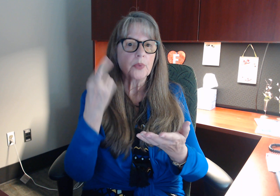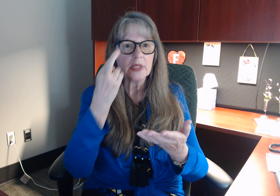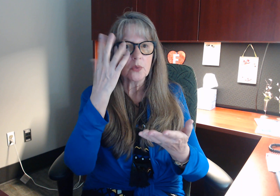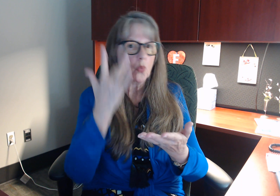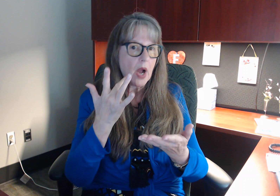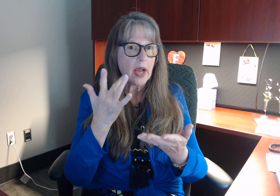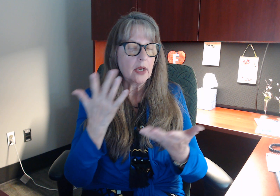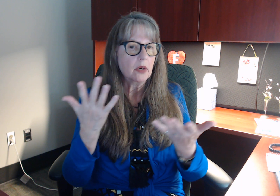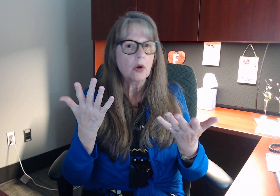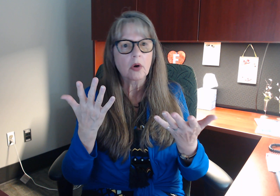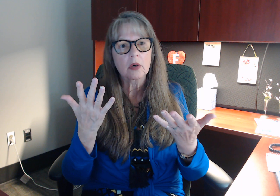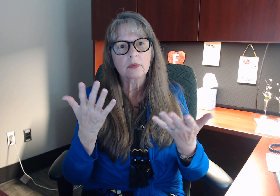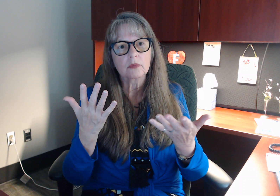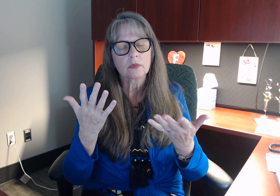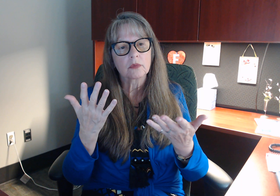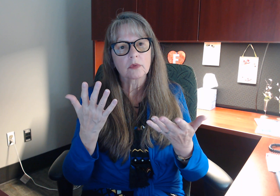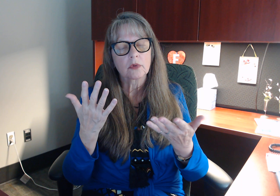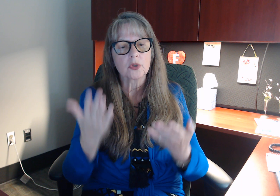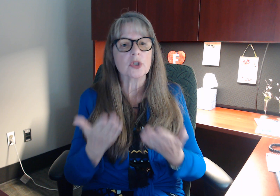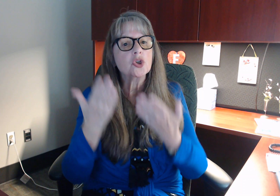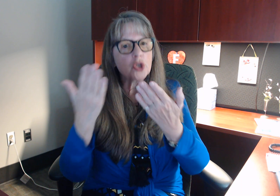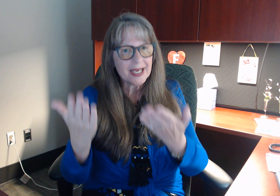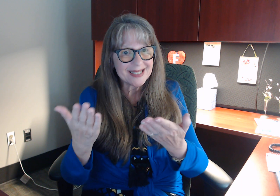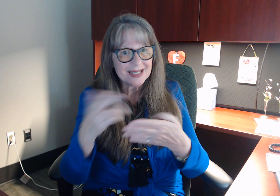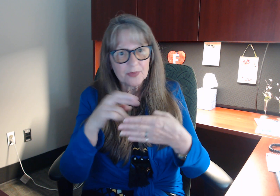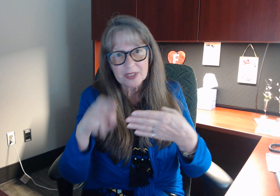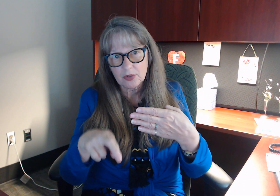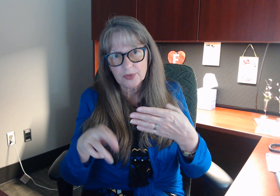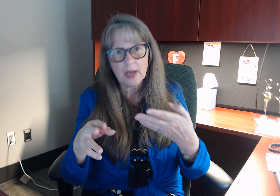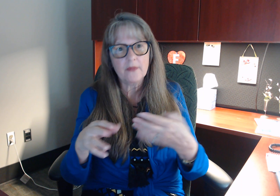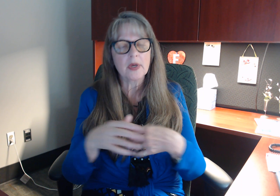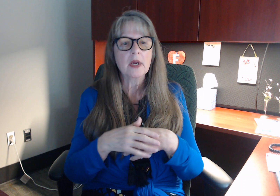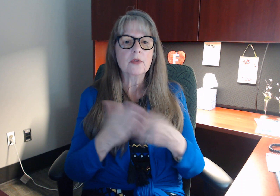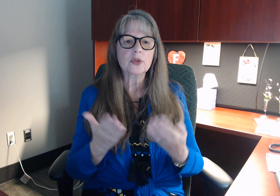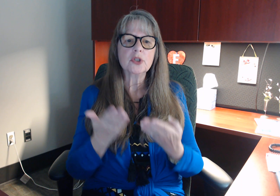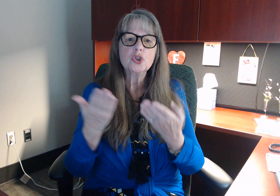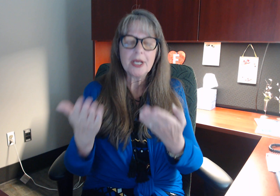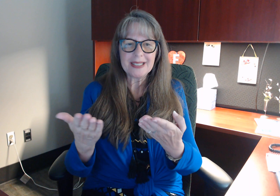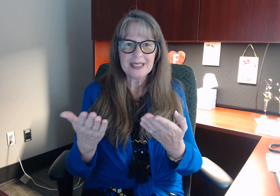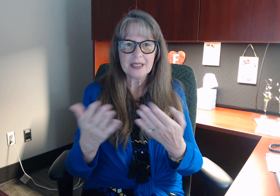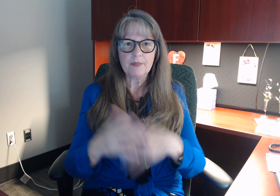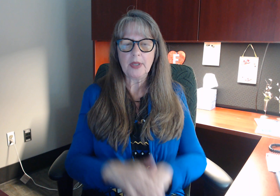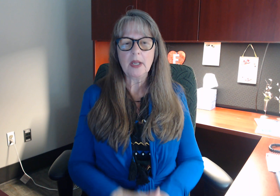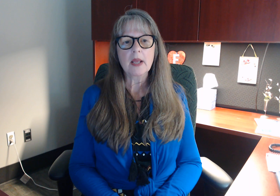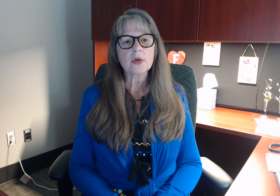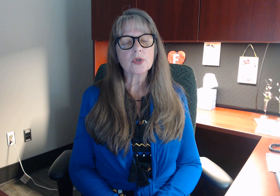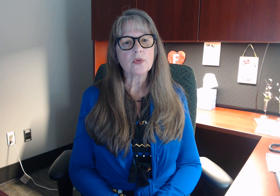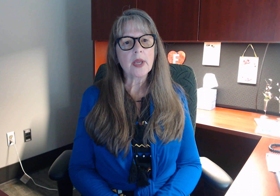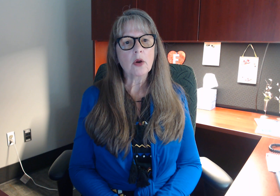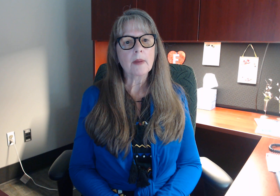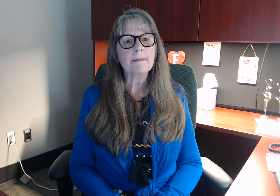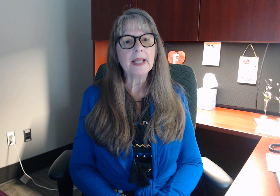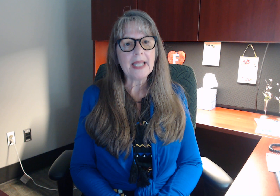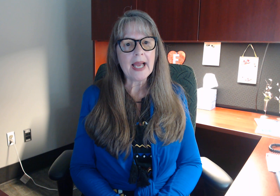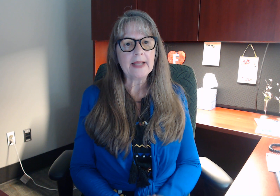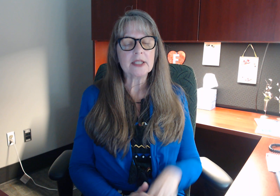reason why, or they're suggesting the result of. They're suggesting something. So they are implying. It's something